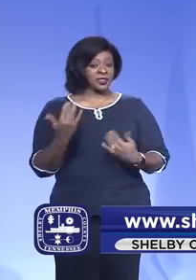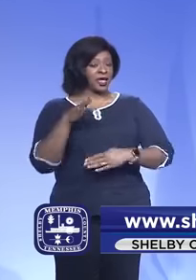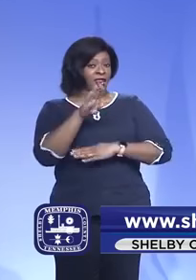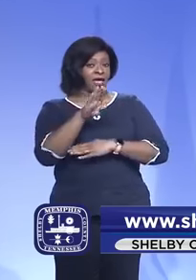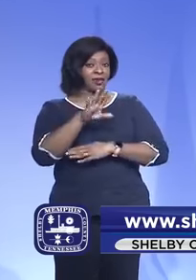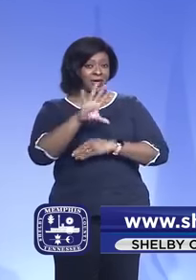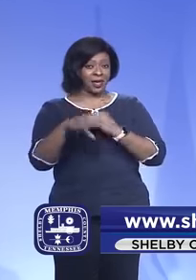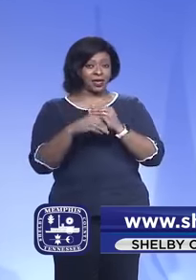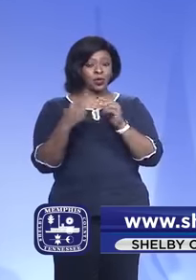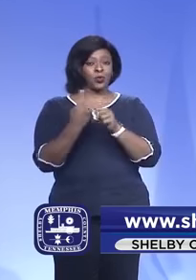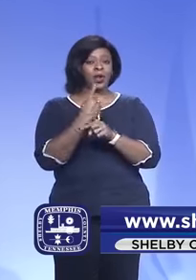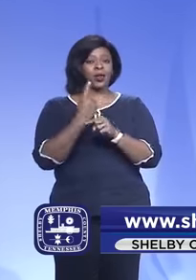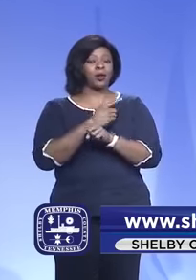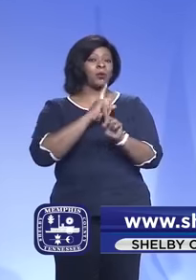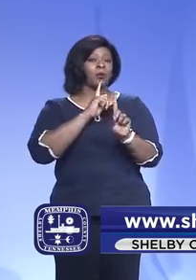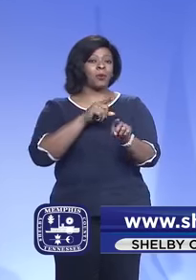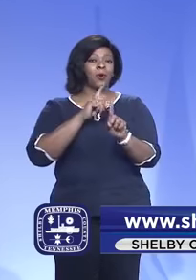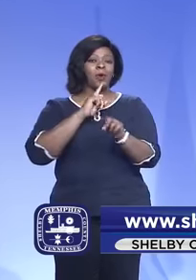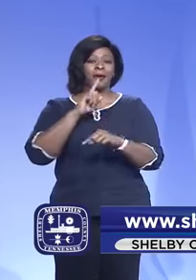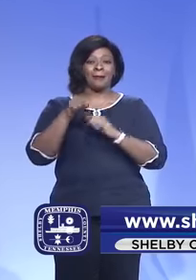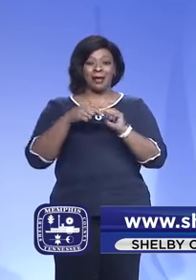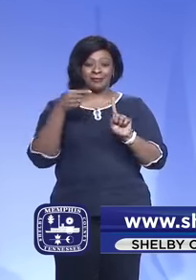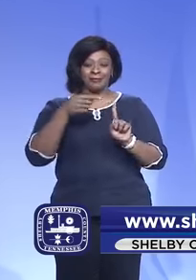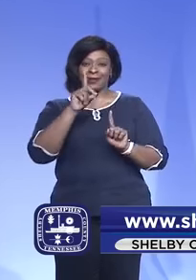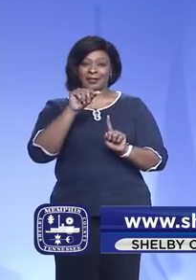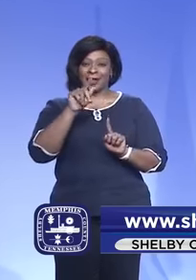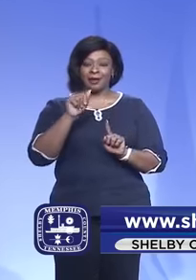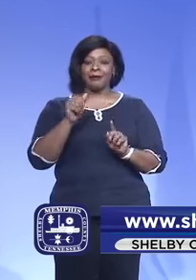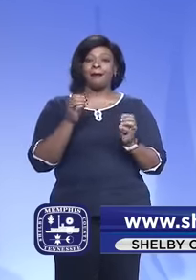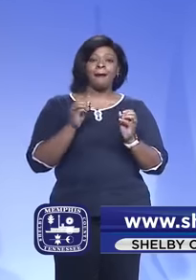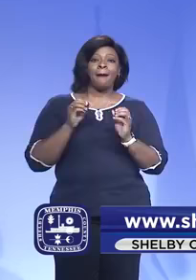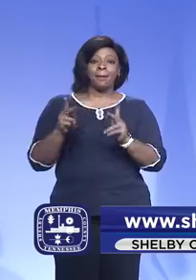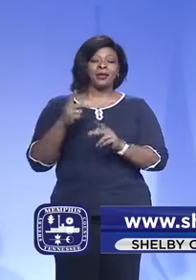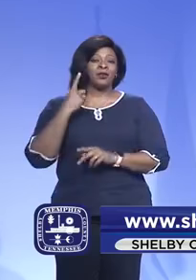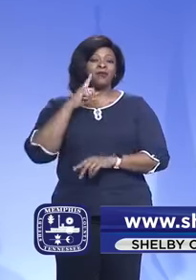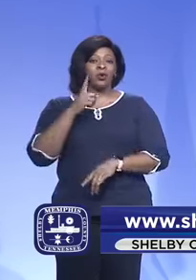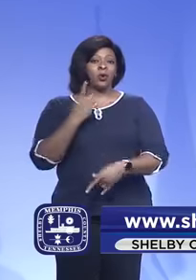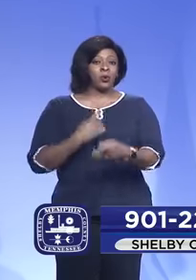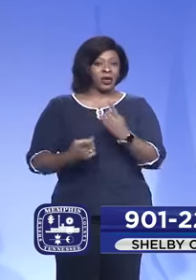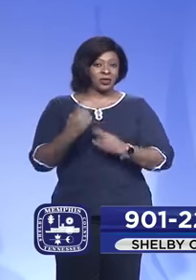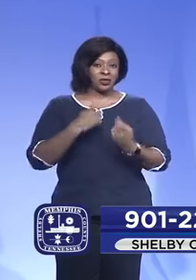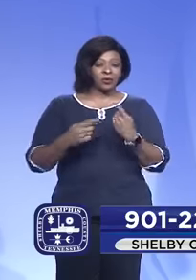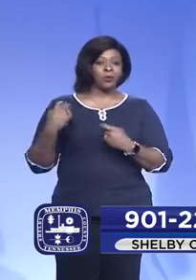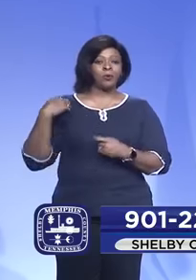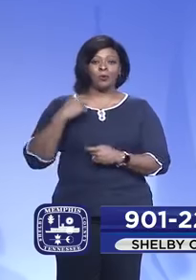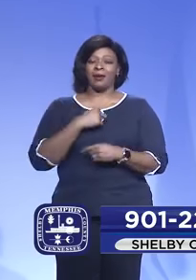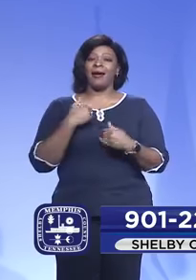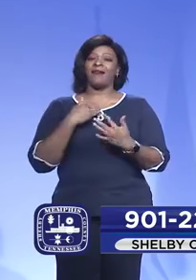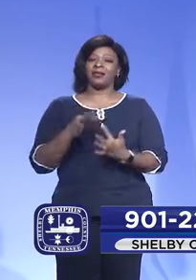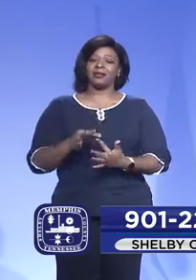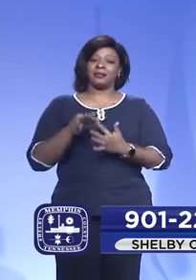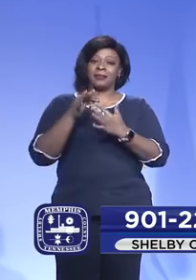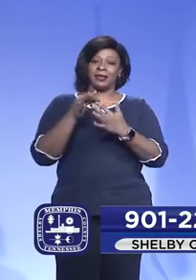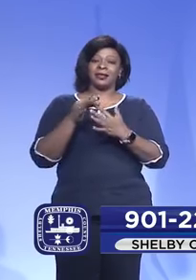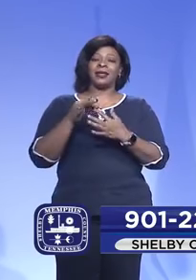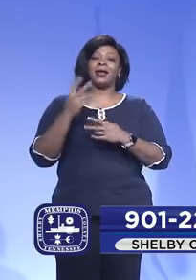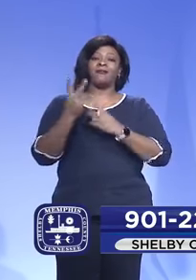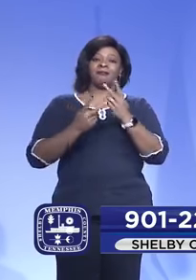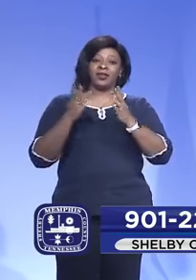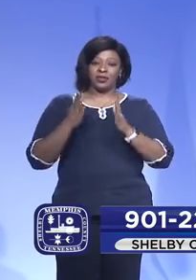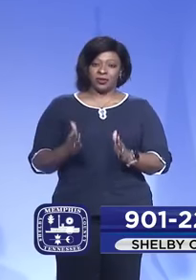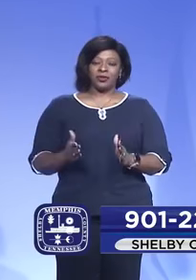the usual reporting around the data and opportunities for questions, we have some very special